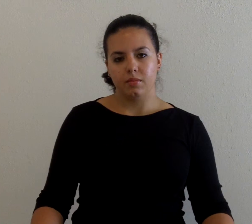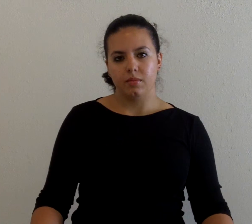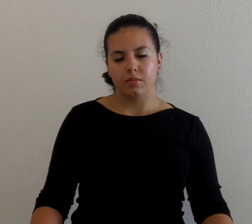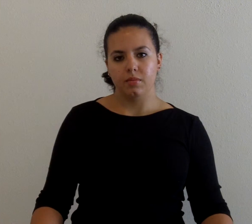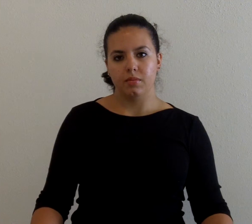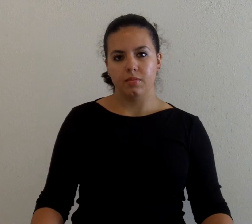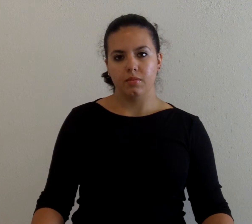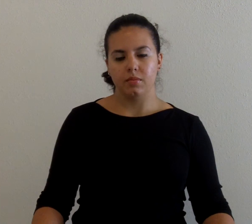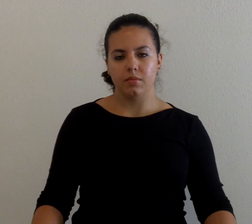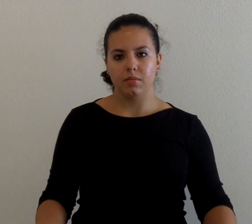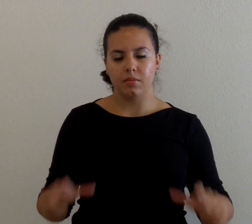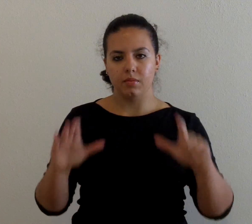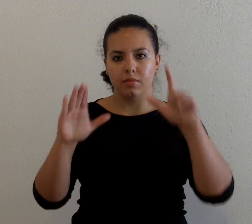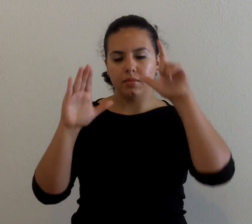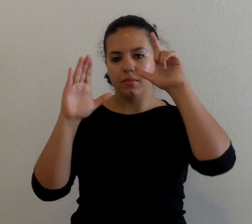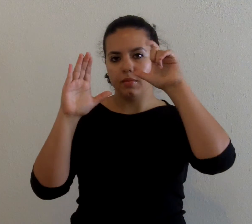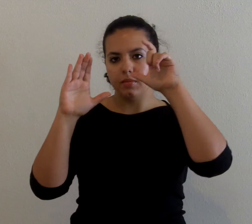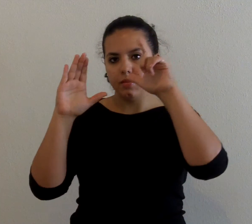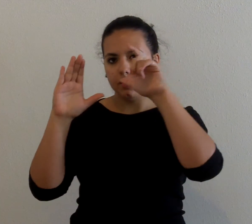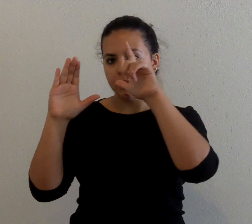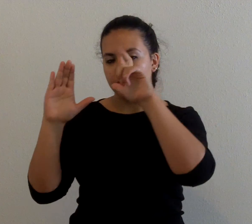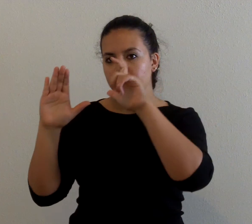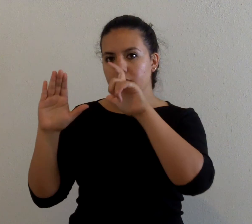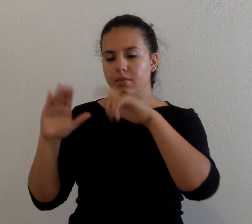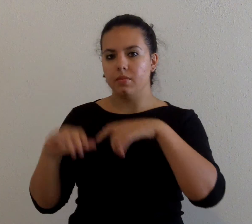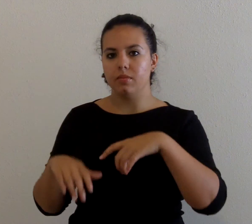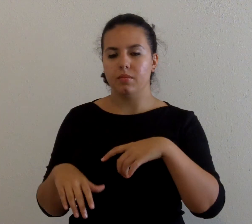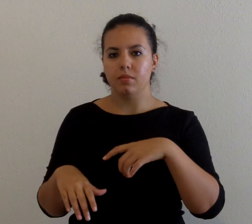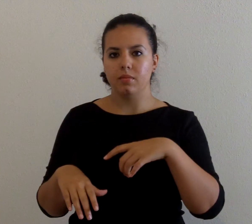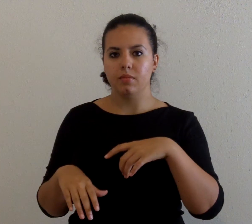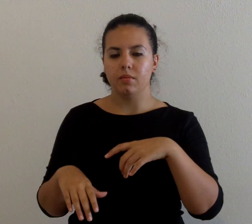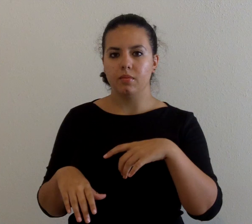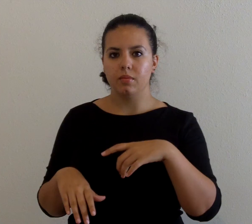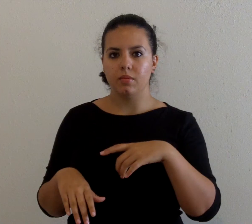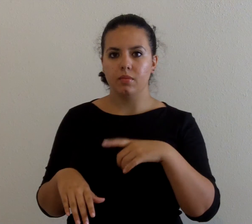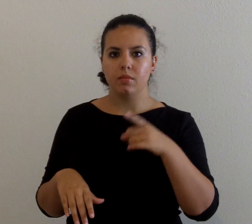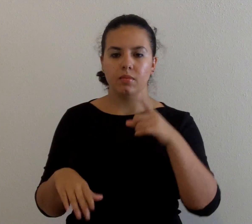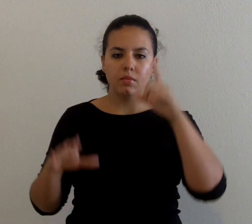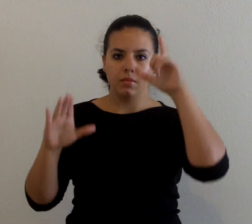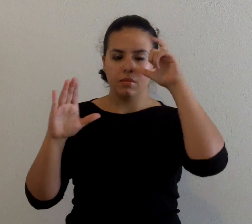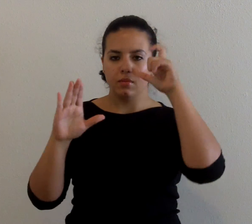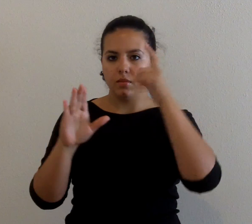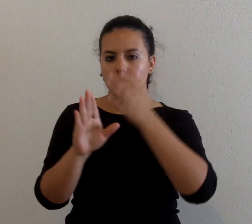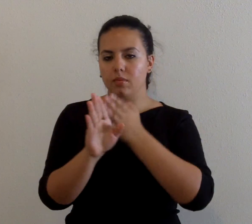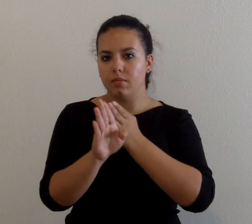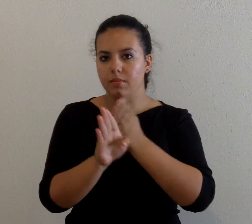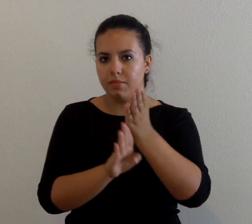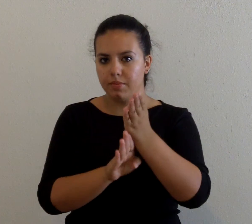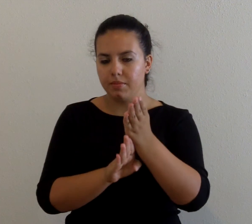Photography, you show it, or you would be, yeah, he's a photographer.